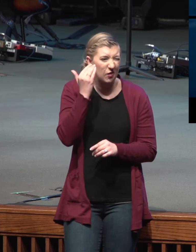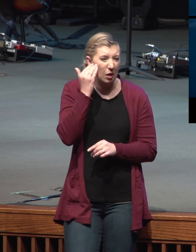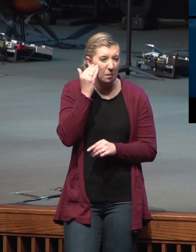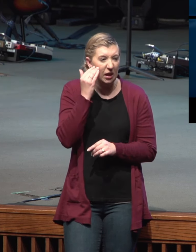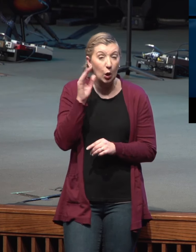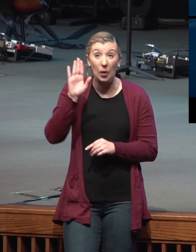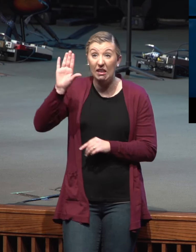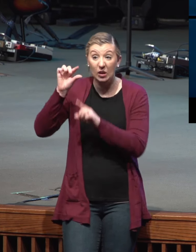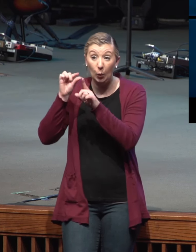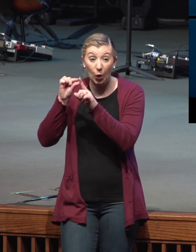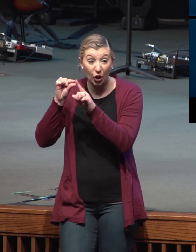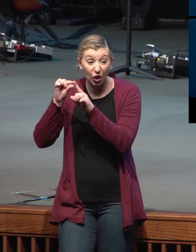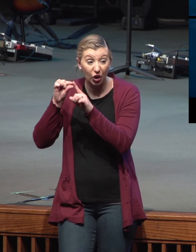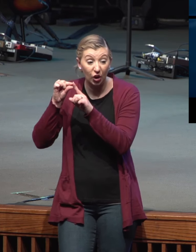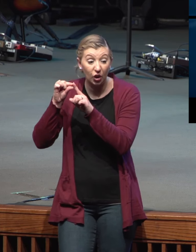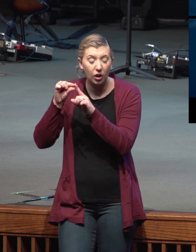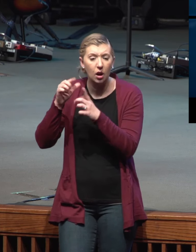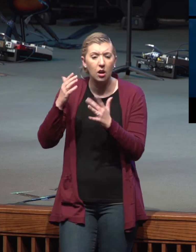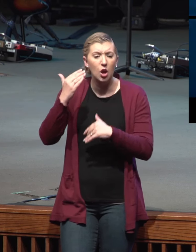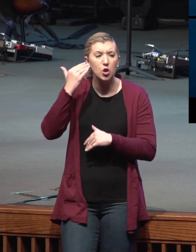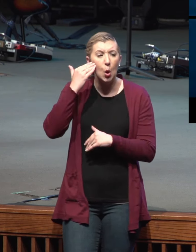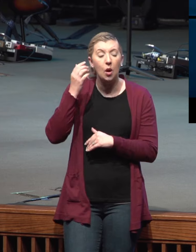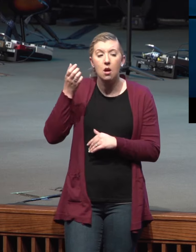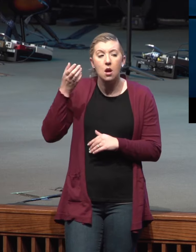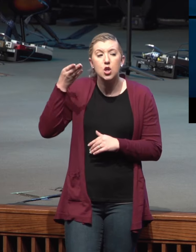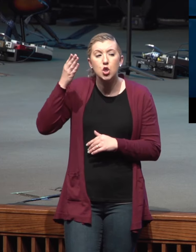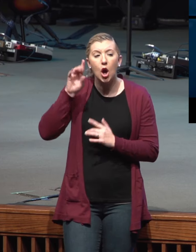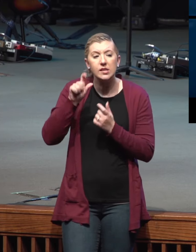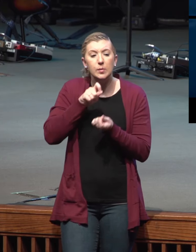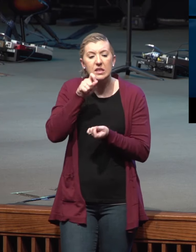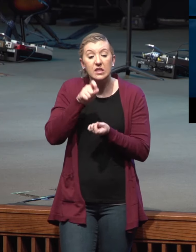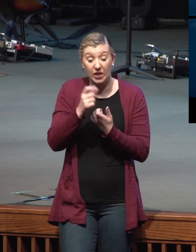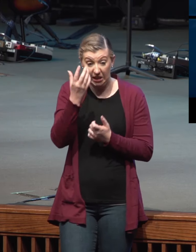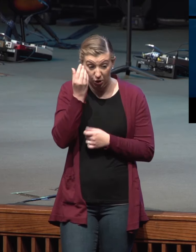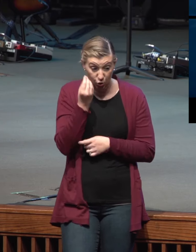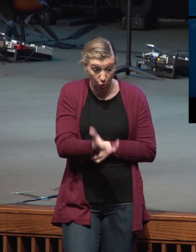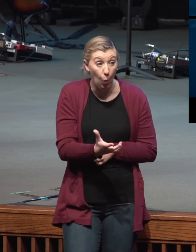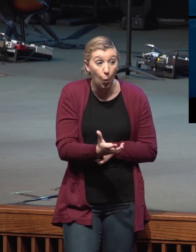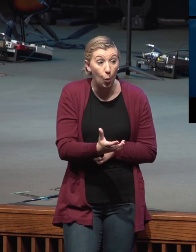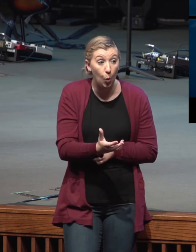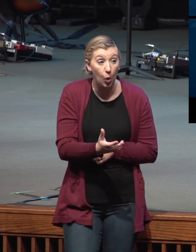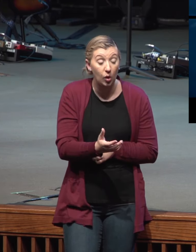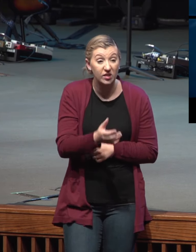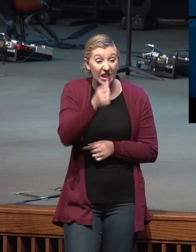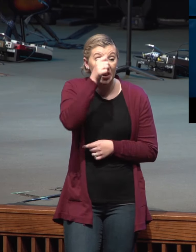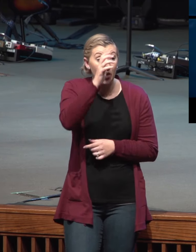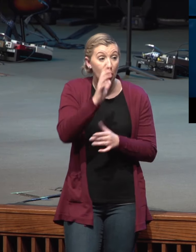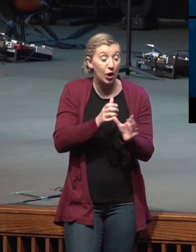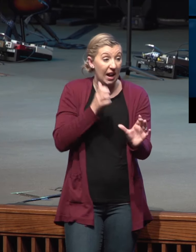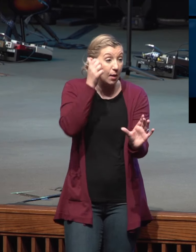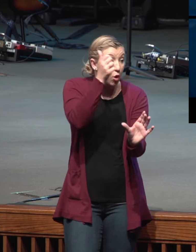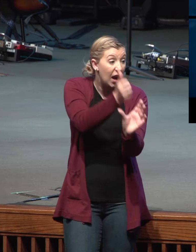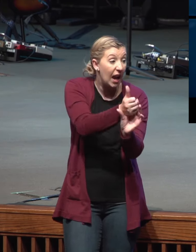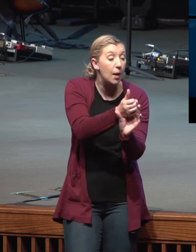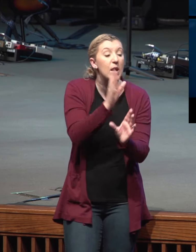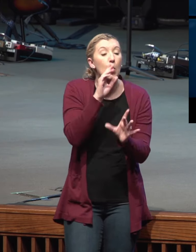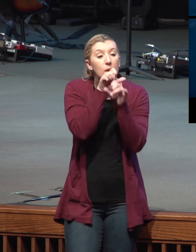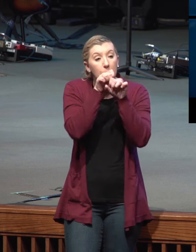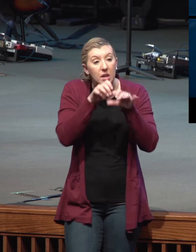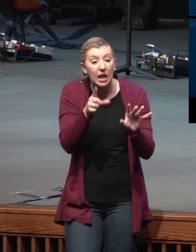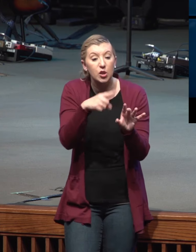God's word would know, that God had specifically told their father Abraham, that he would